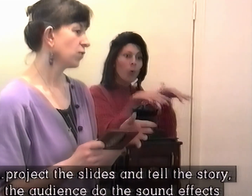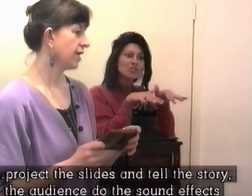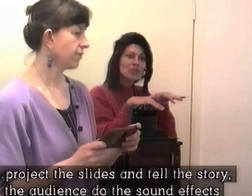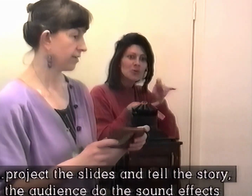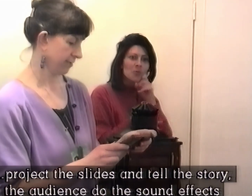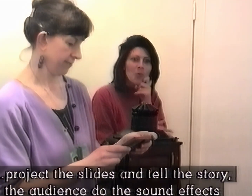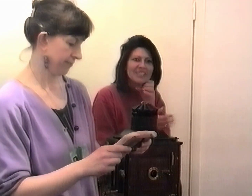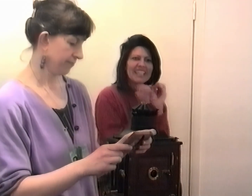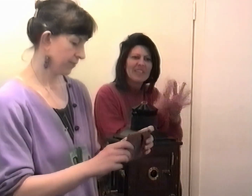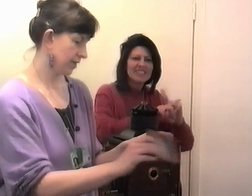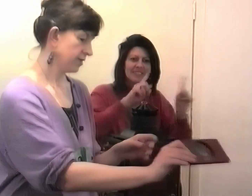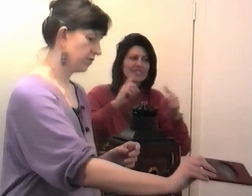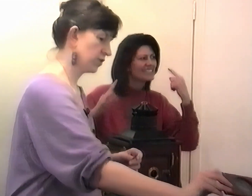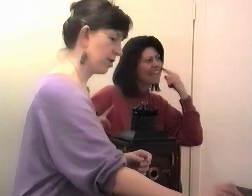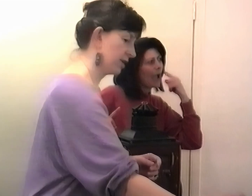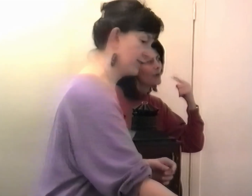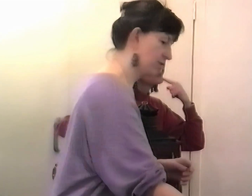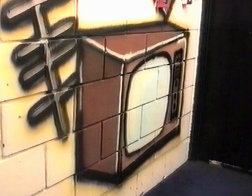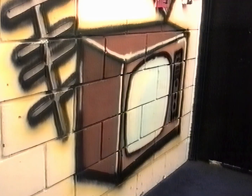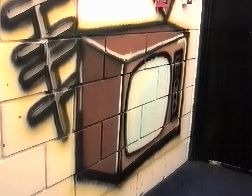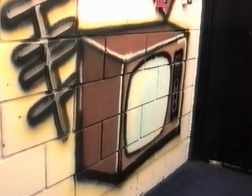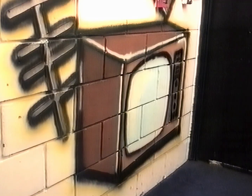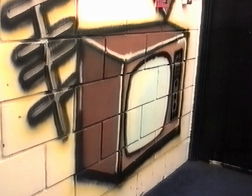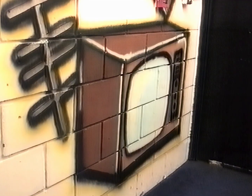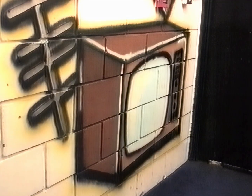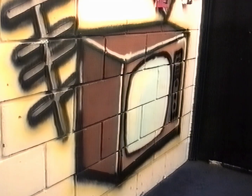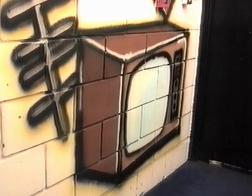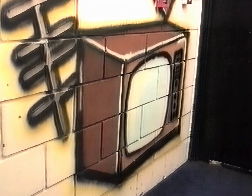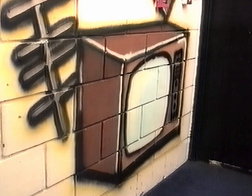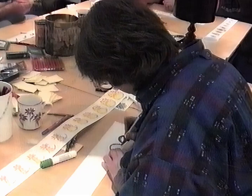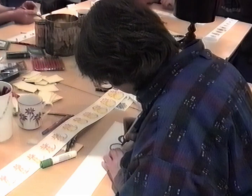whatever. It's fun, isn't it?